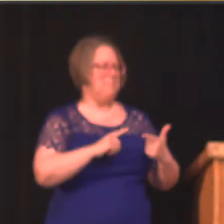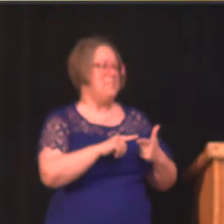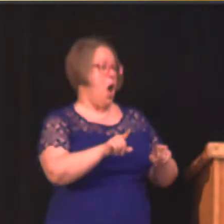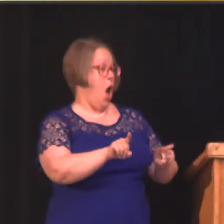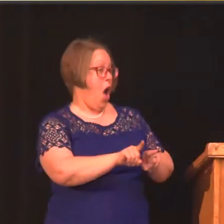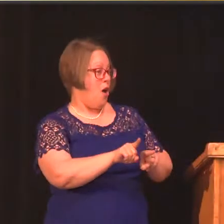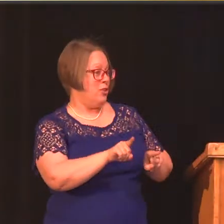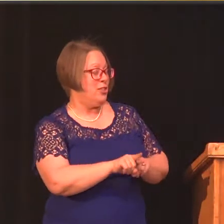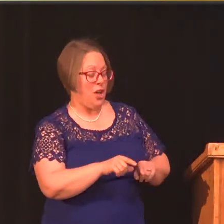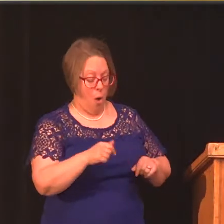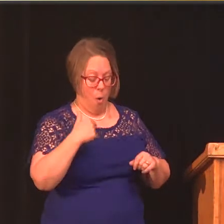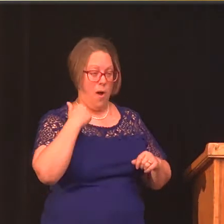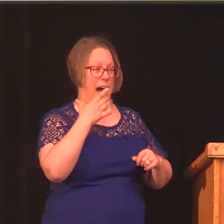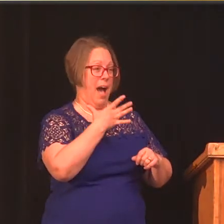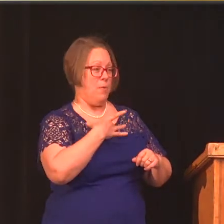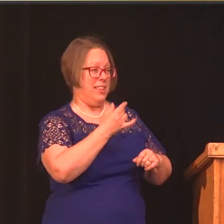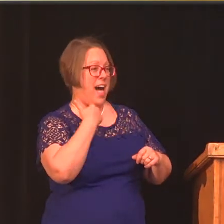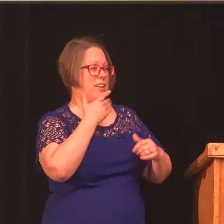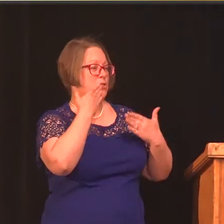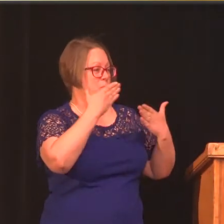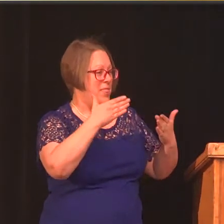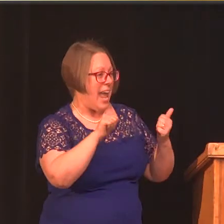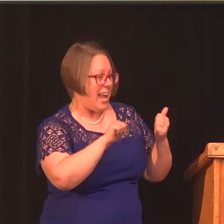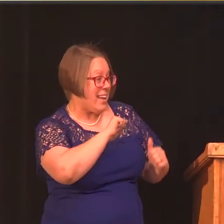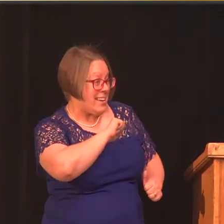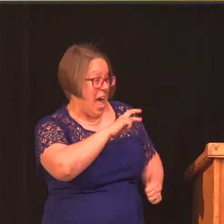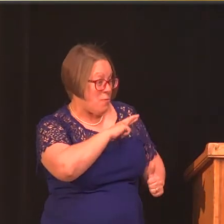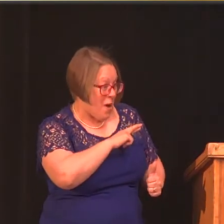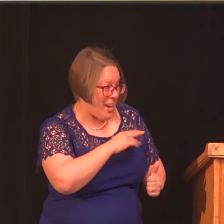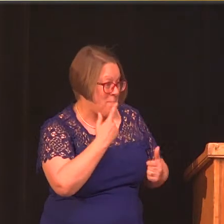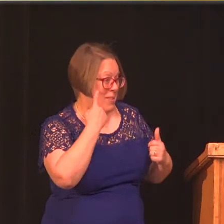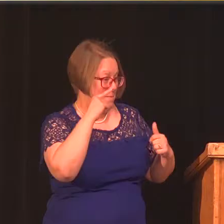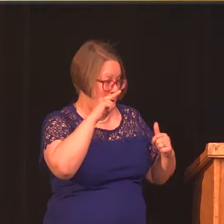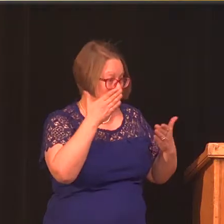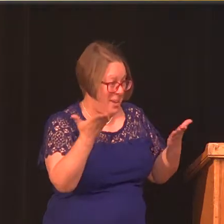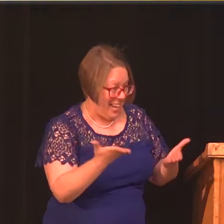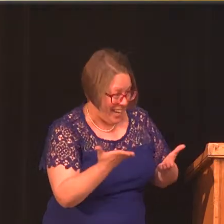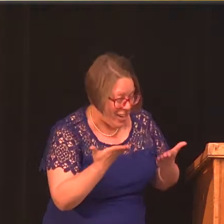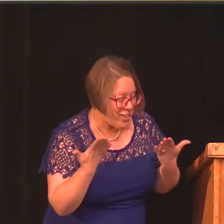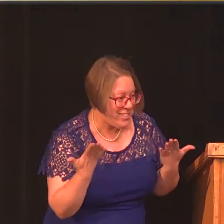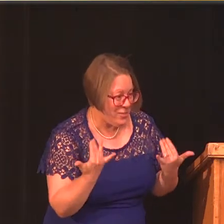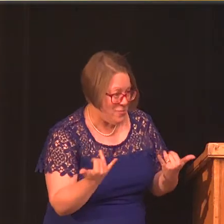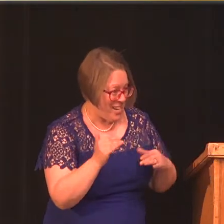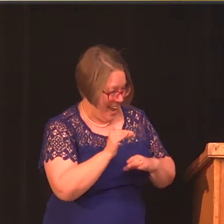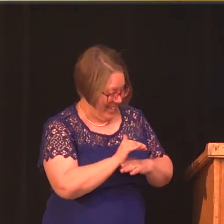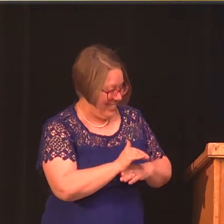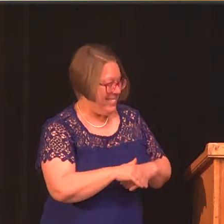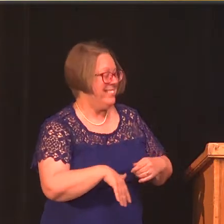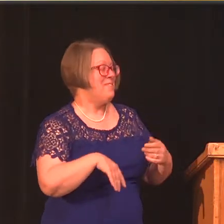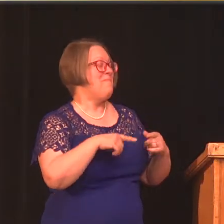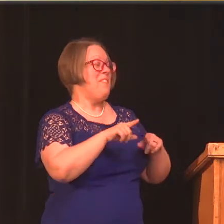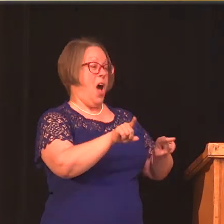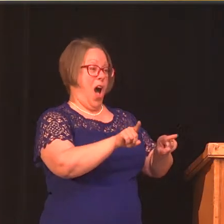tonight. Also, I would like to thank our superintendent, Annette Reichman, for being here